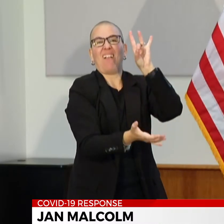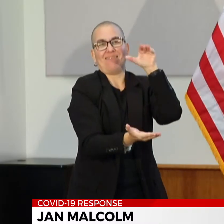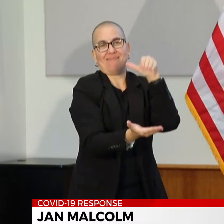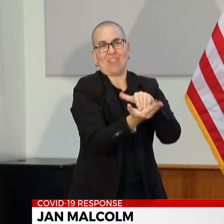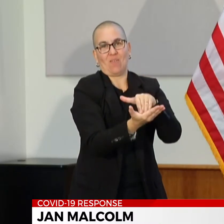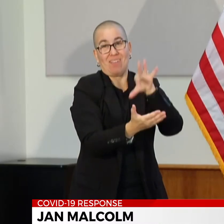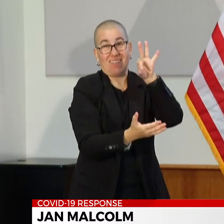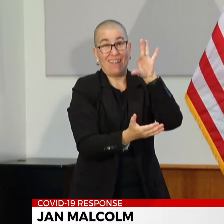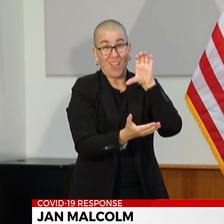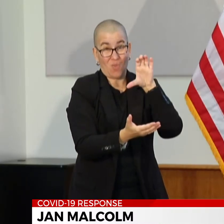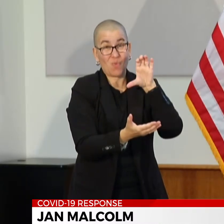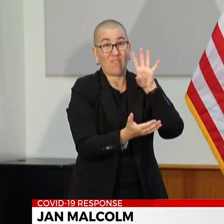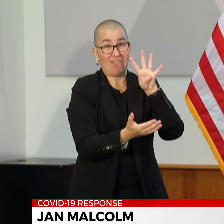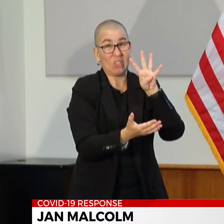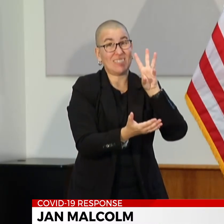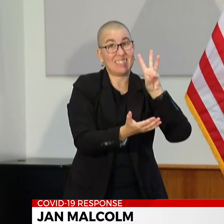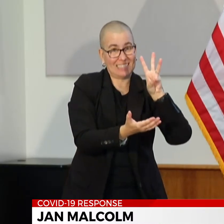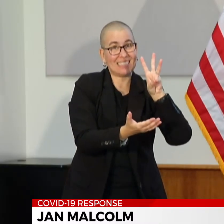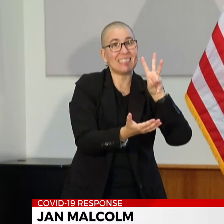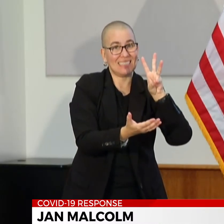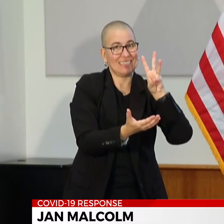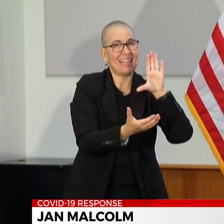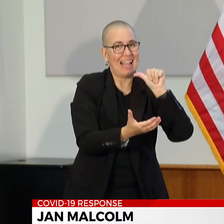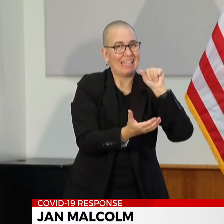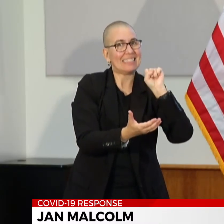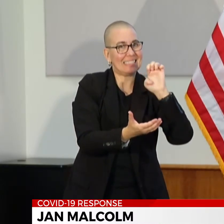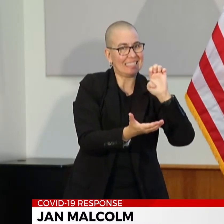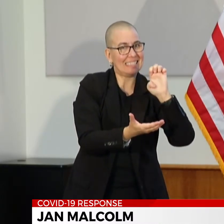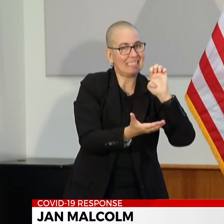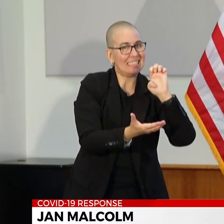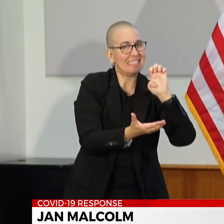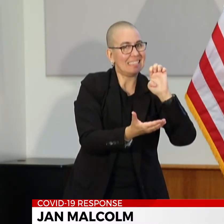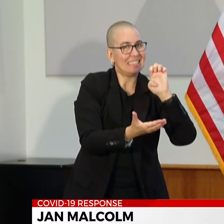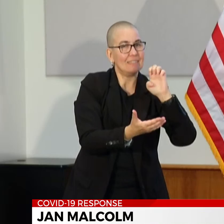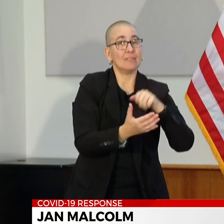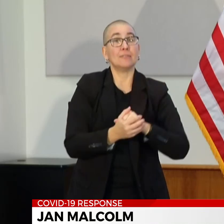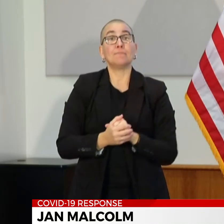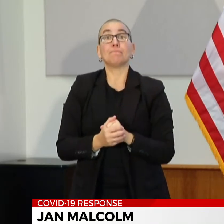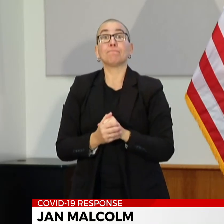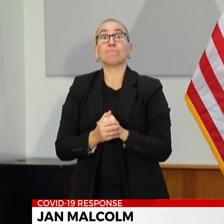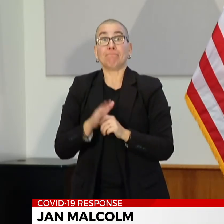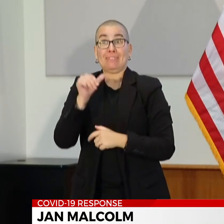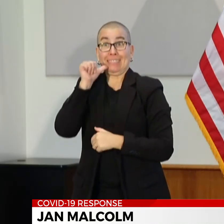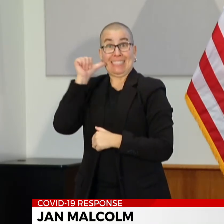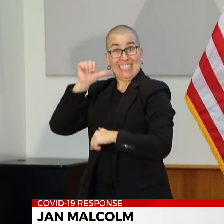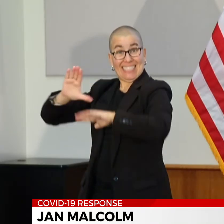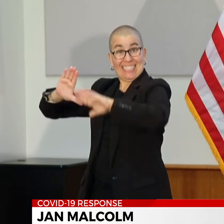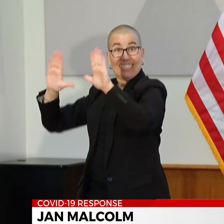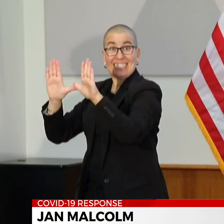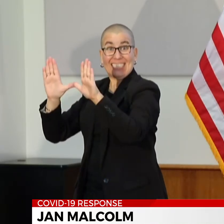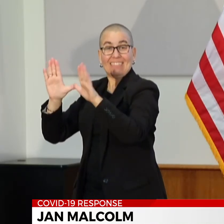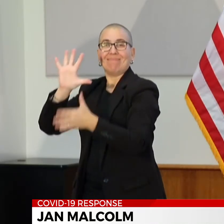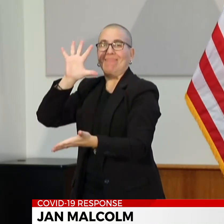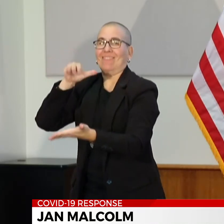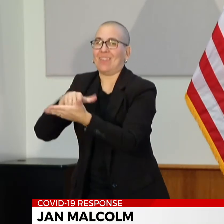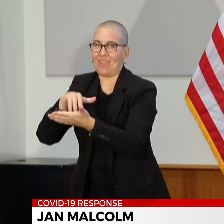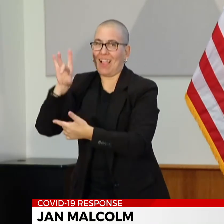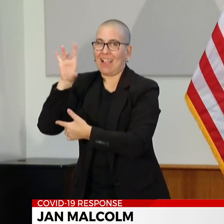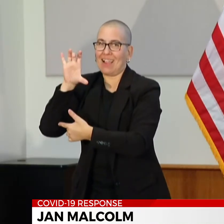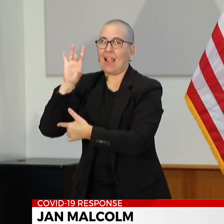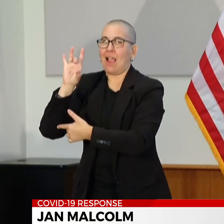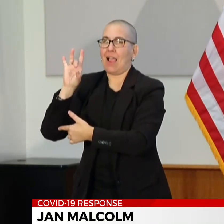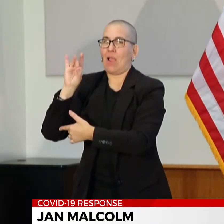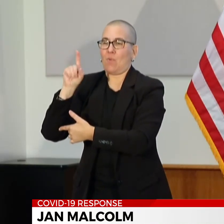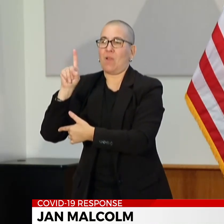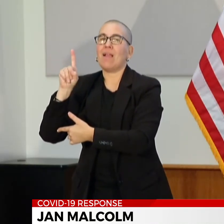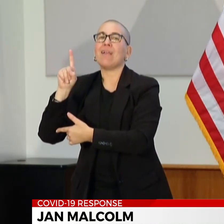8,946 new cases were announced on Sunday, and yesterday's 5,801 cases were announced this morning. So